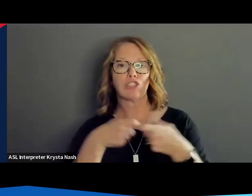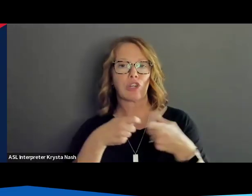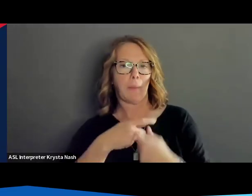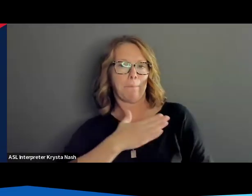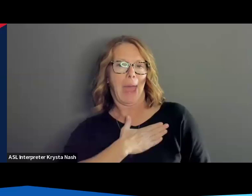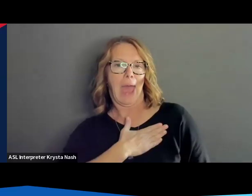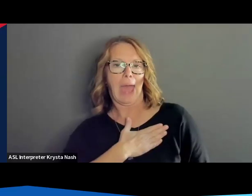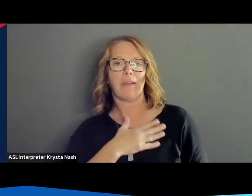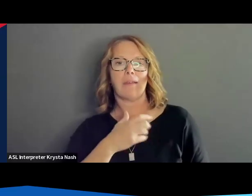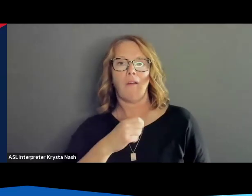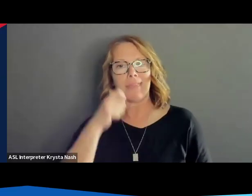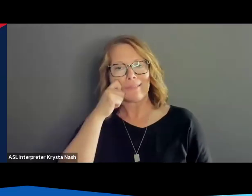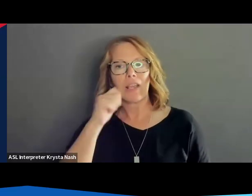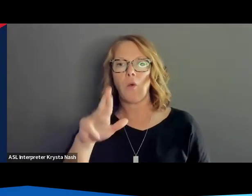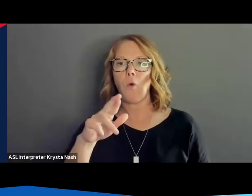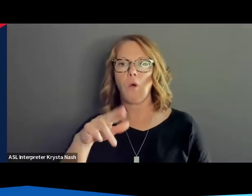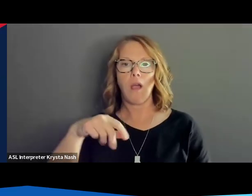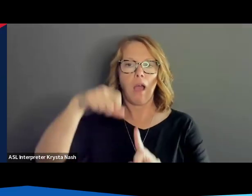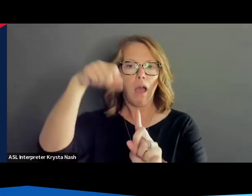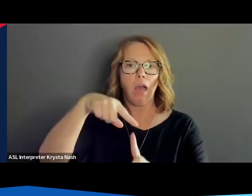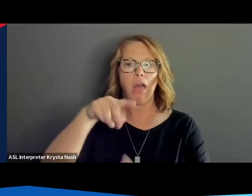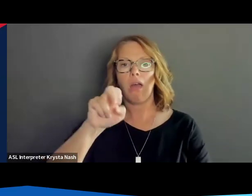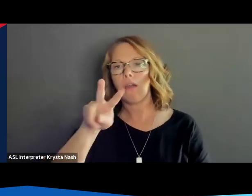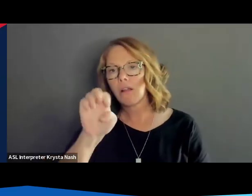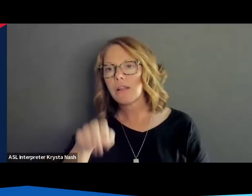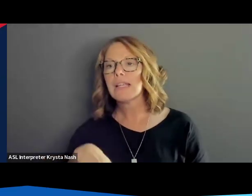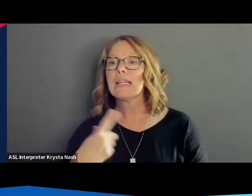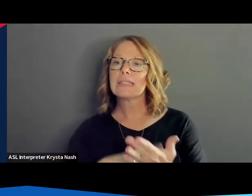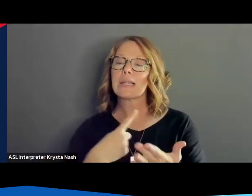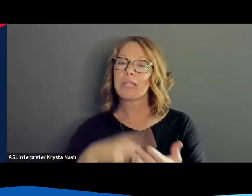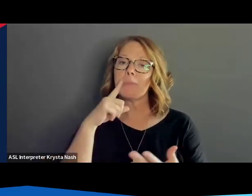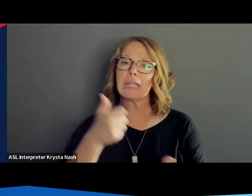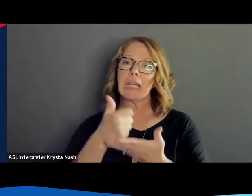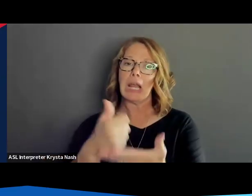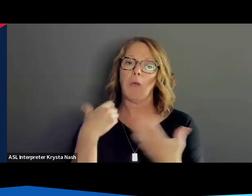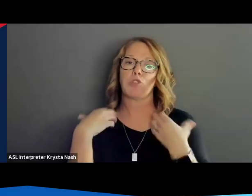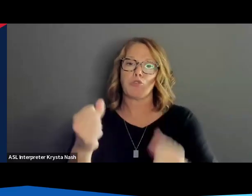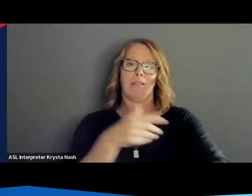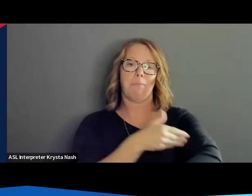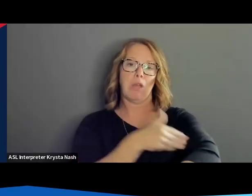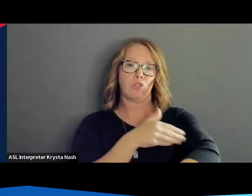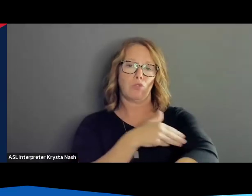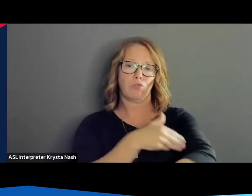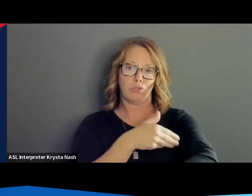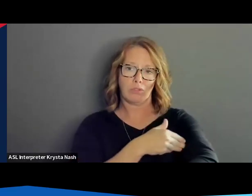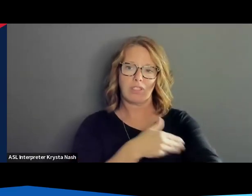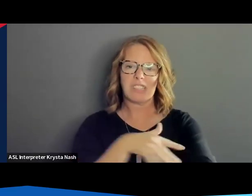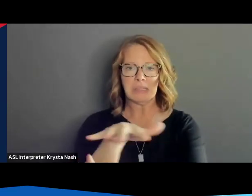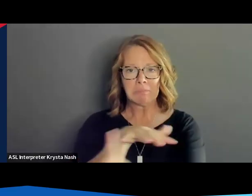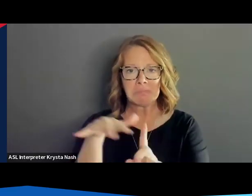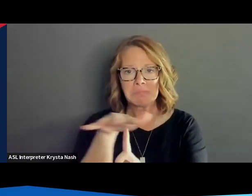or if these nerves, you're going to have some movement. Sometimes it can strengthen muscles around the area